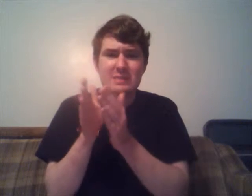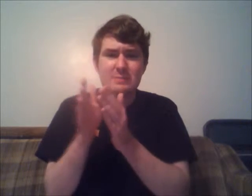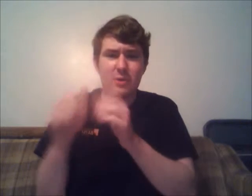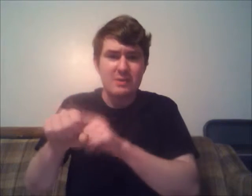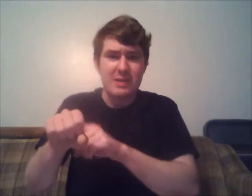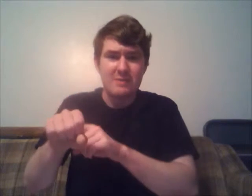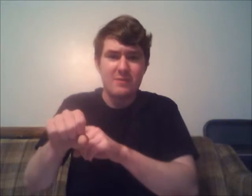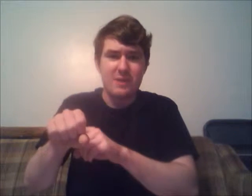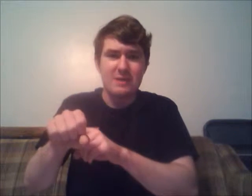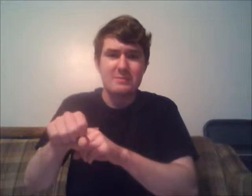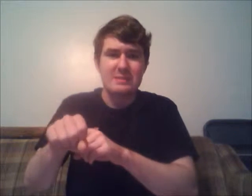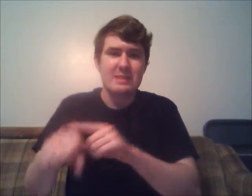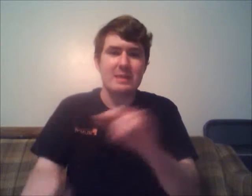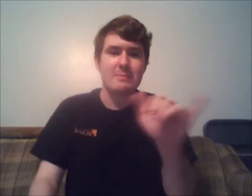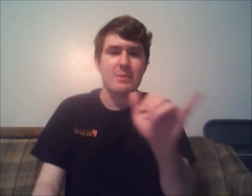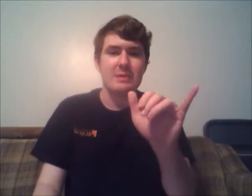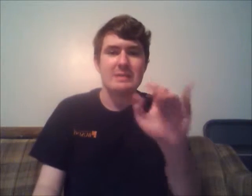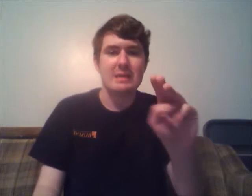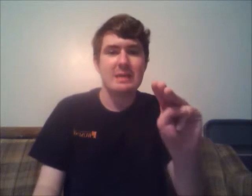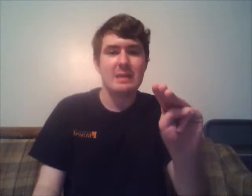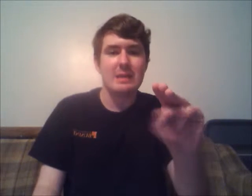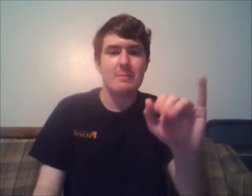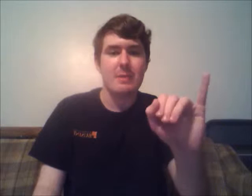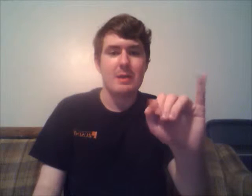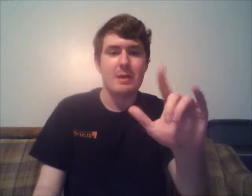small time frames like millisecond,